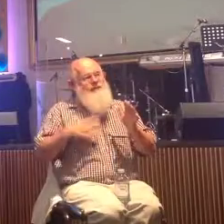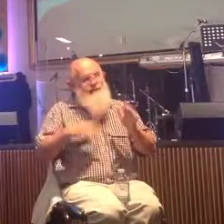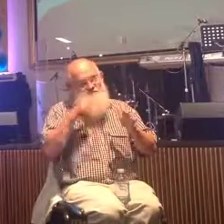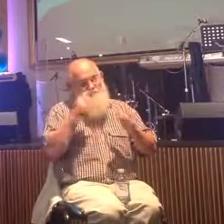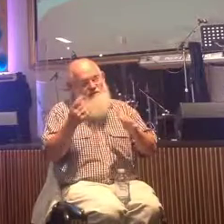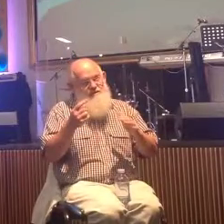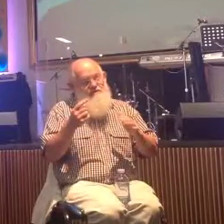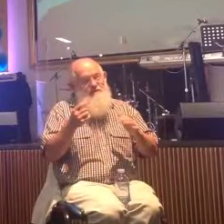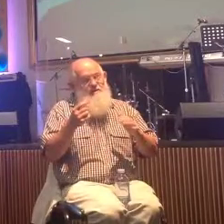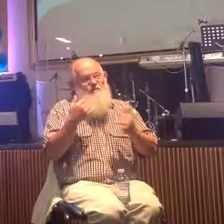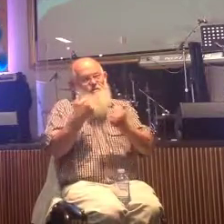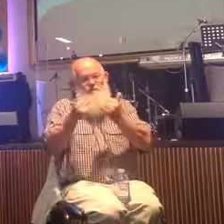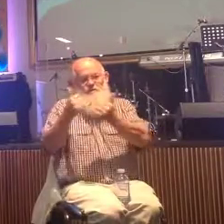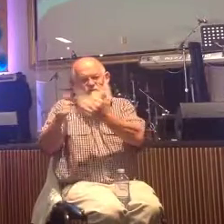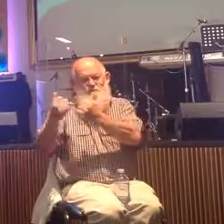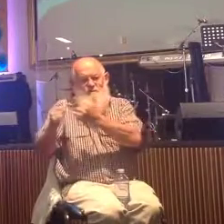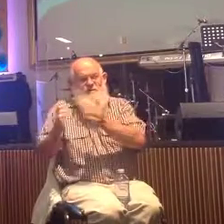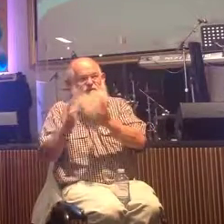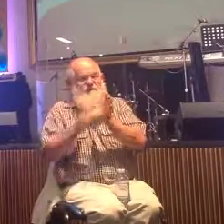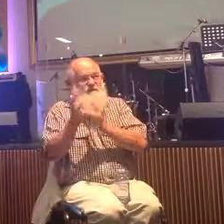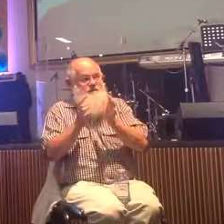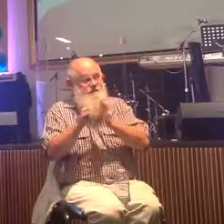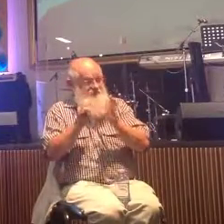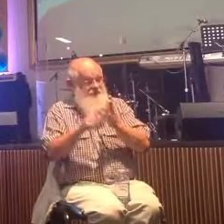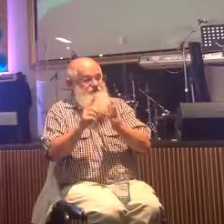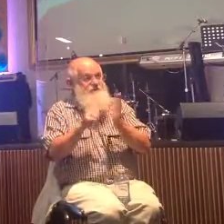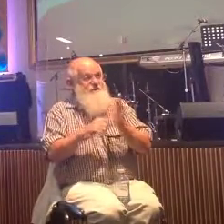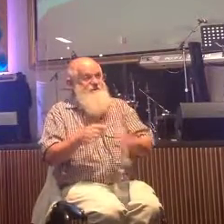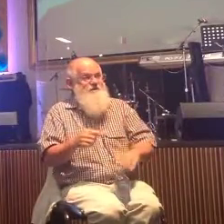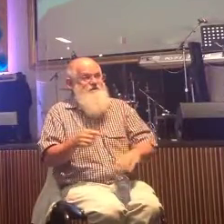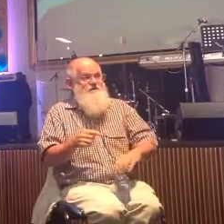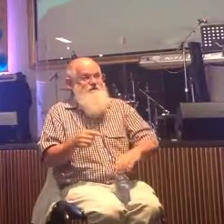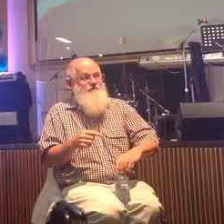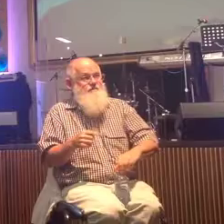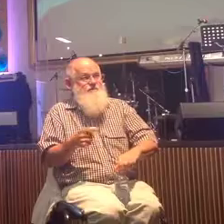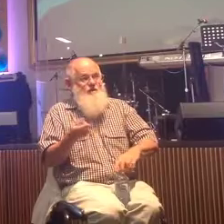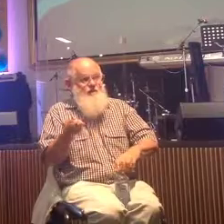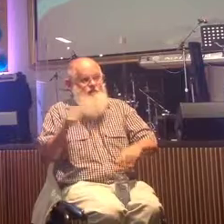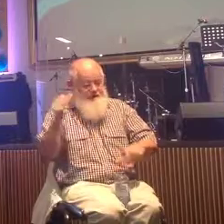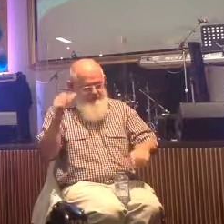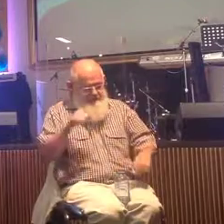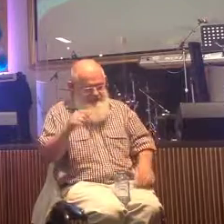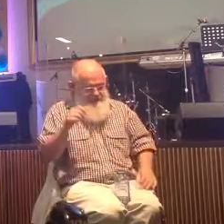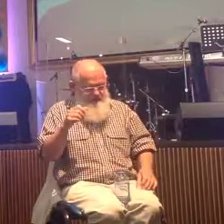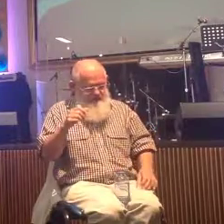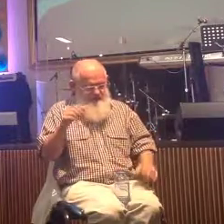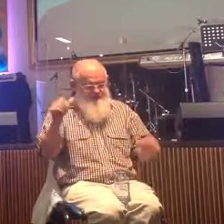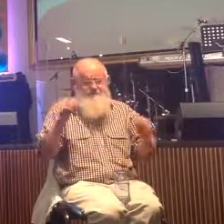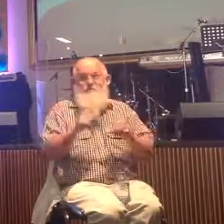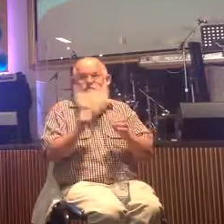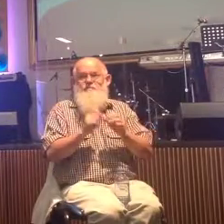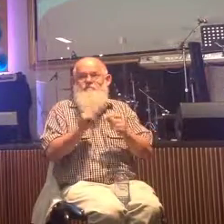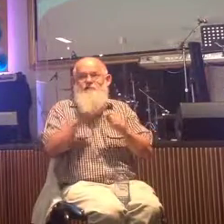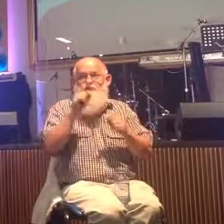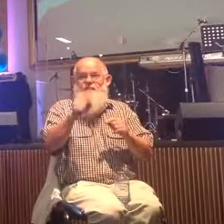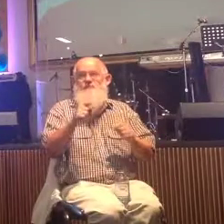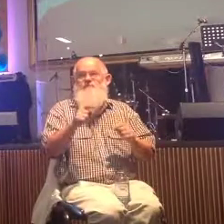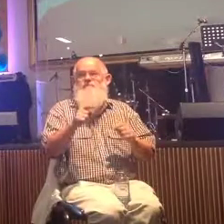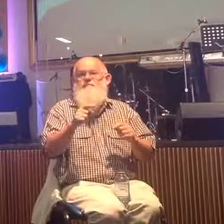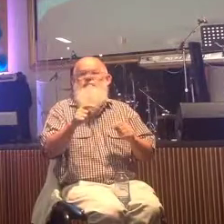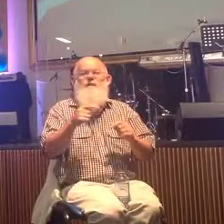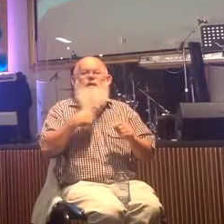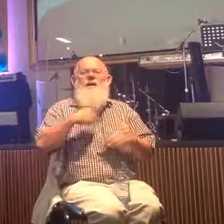worst. Jesus wins, we all know. Yeah. But this is where we are supposed to be. And so, it's